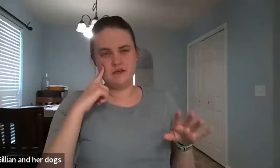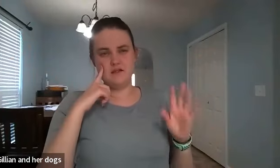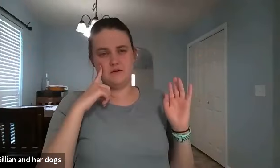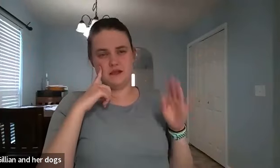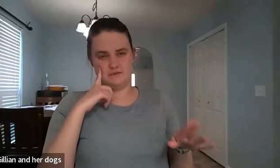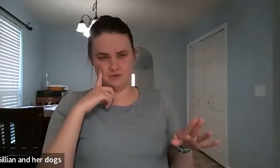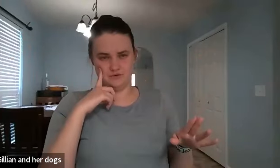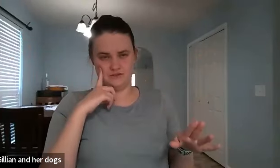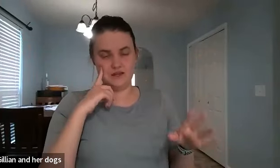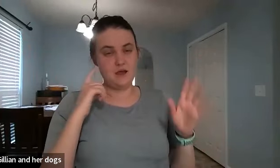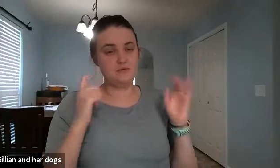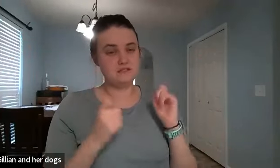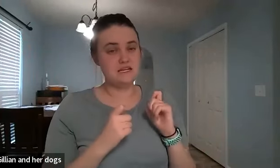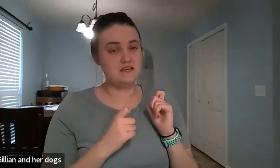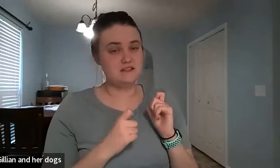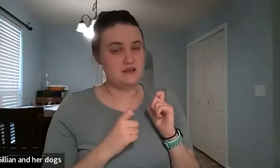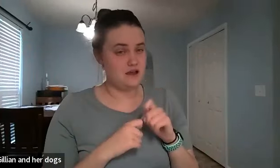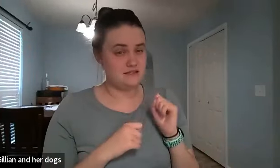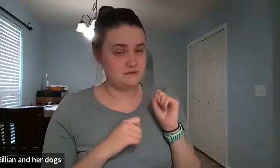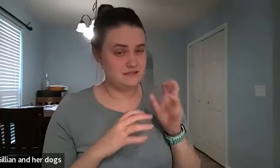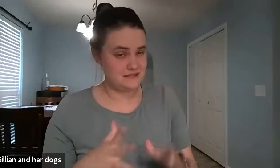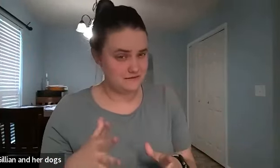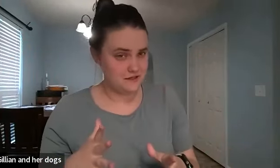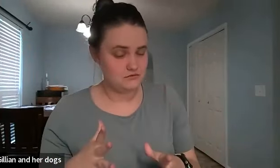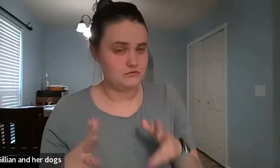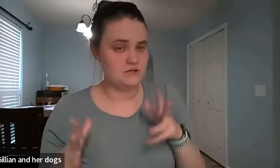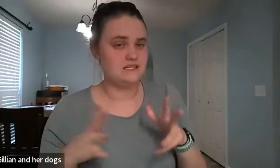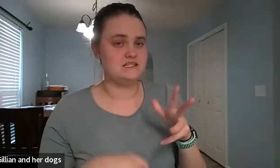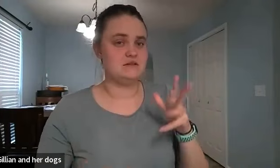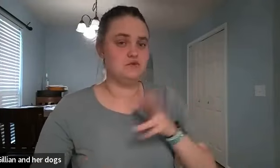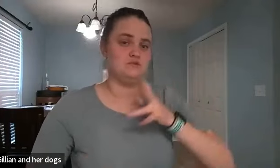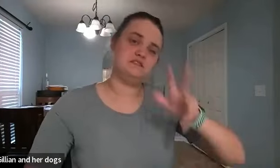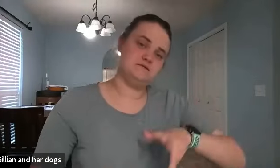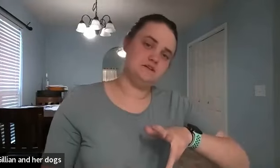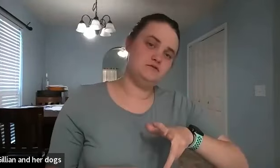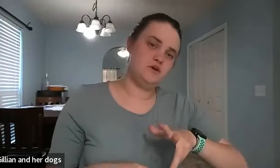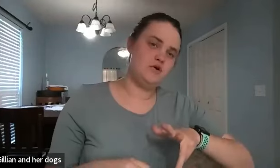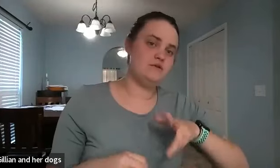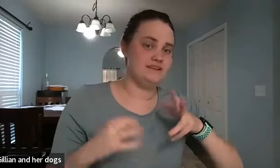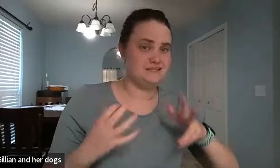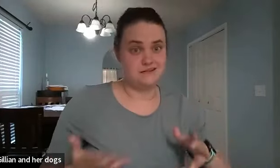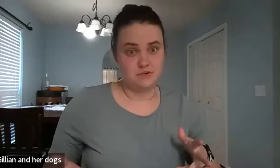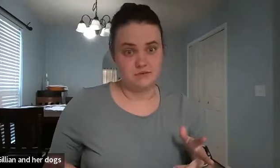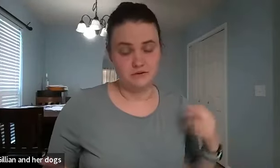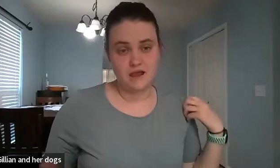other animals, I will say not specific. The reason is because the more specific you go, the less likely you probably don't have